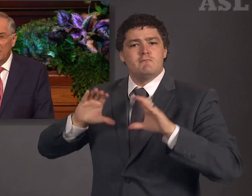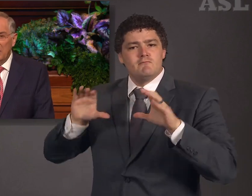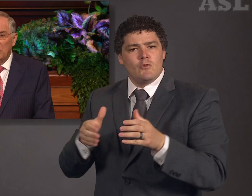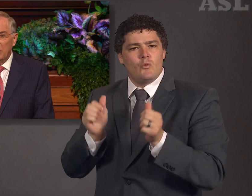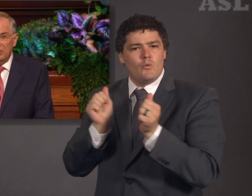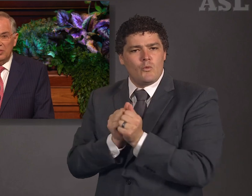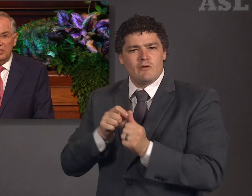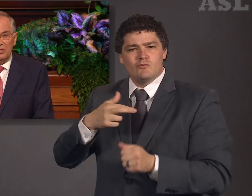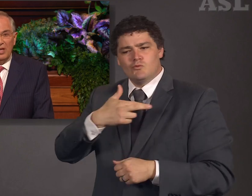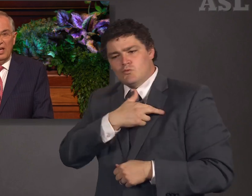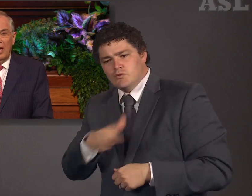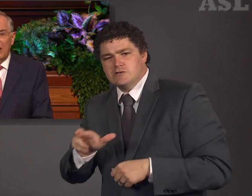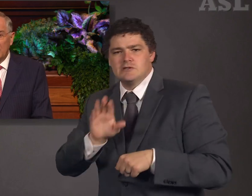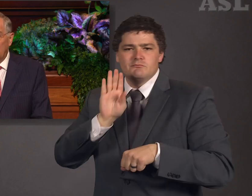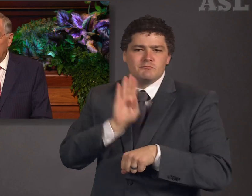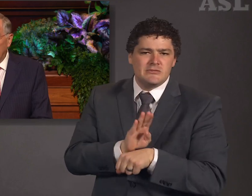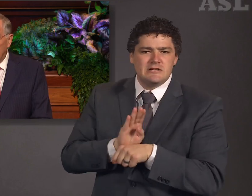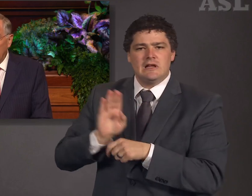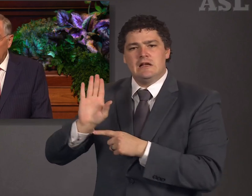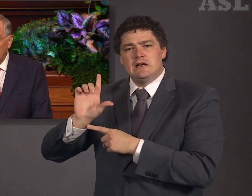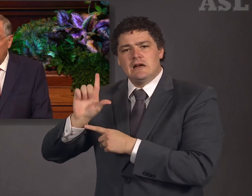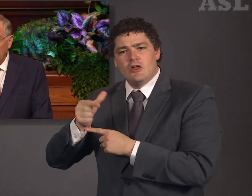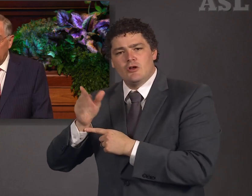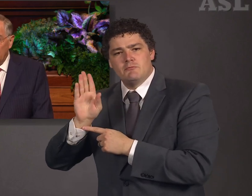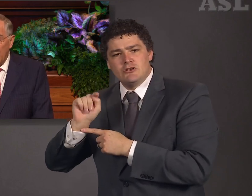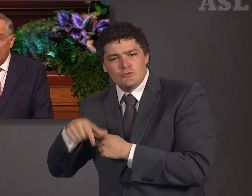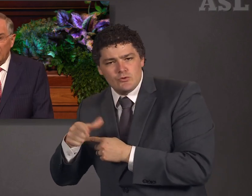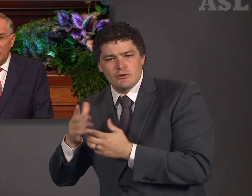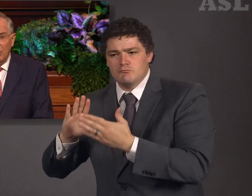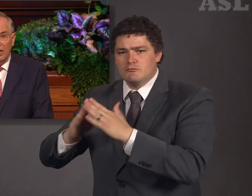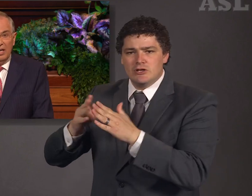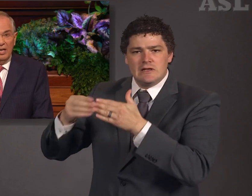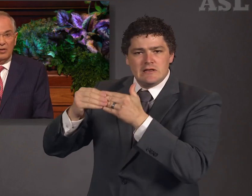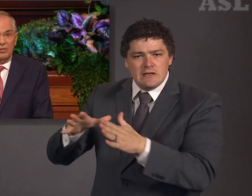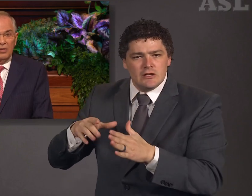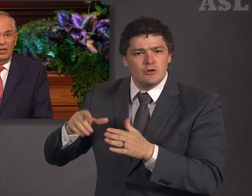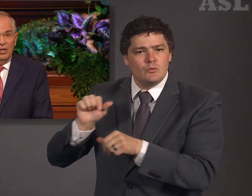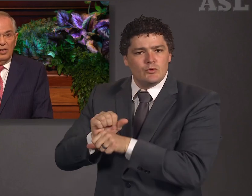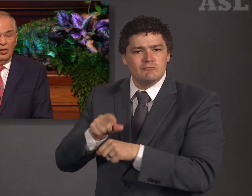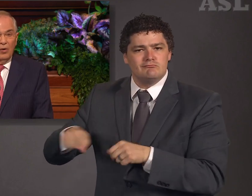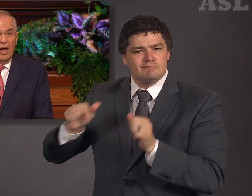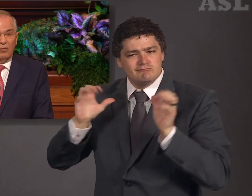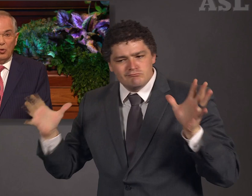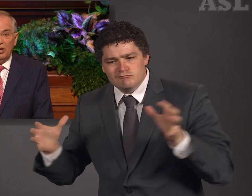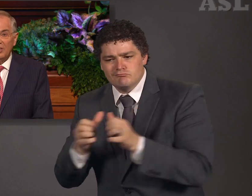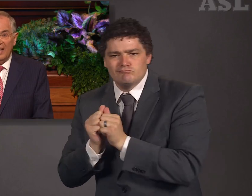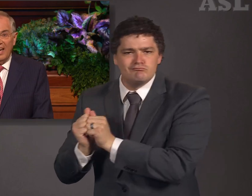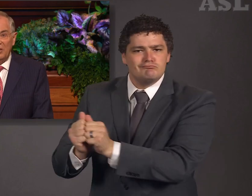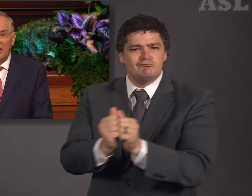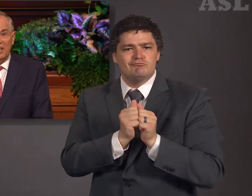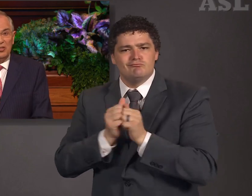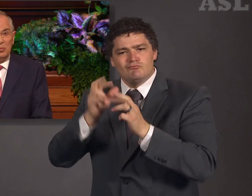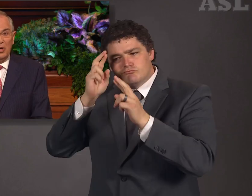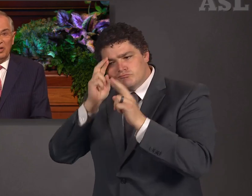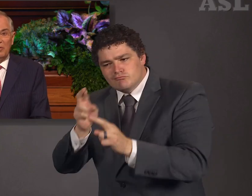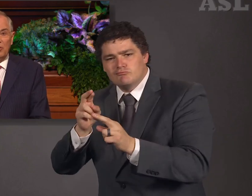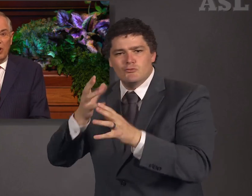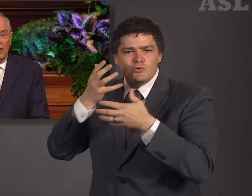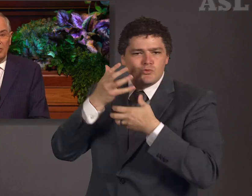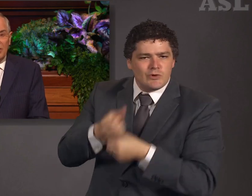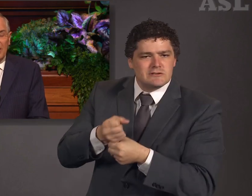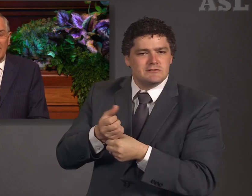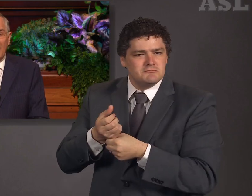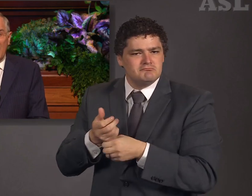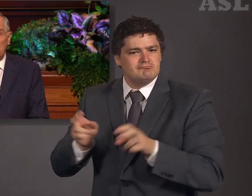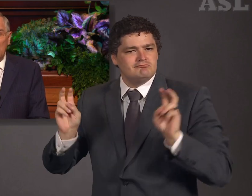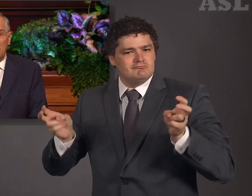faith, business, LGBTQ people, and community leaders who have worked together in a spirit of